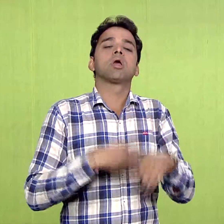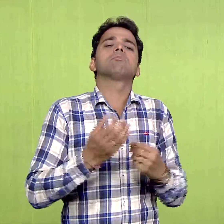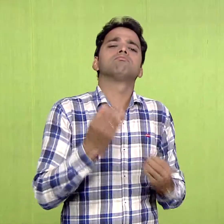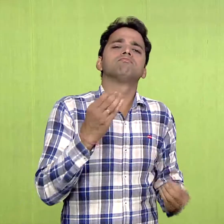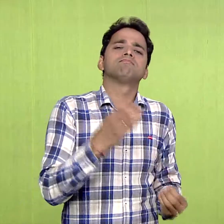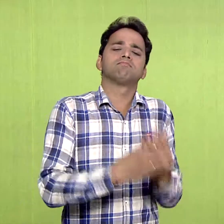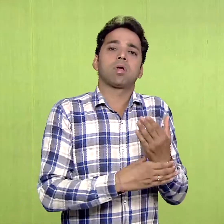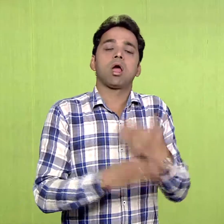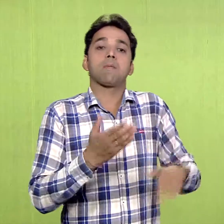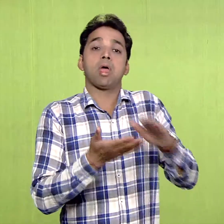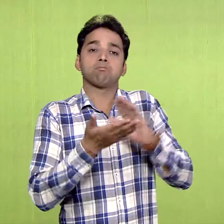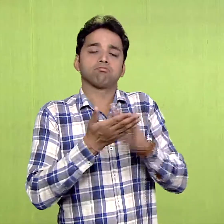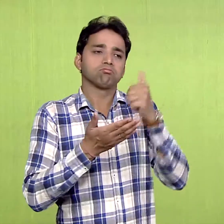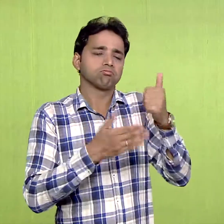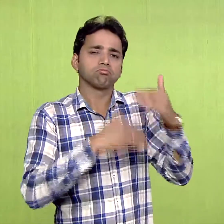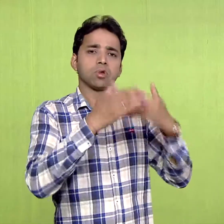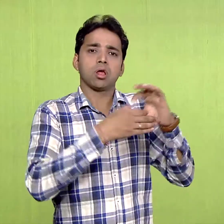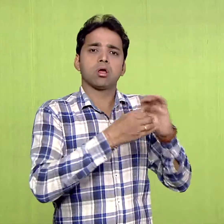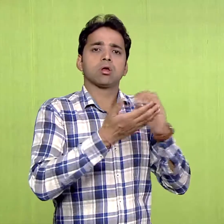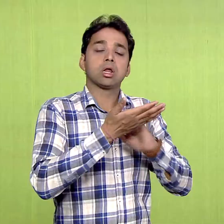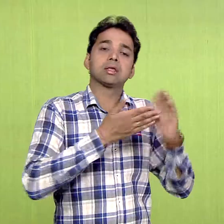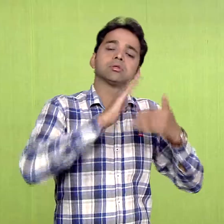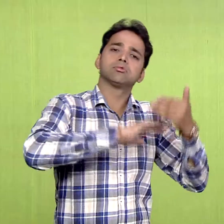great and important historic developments.